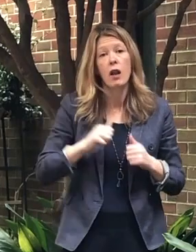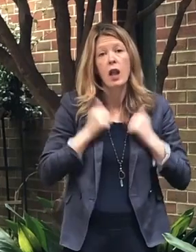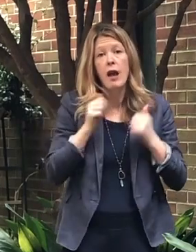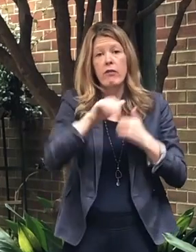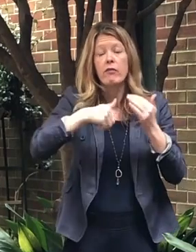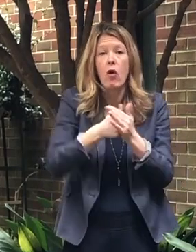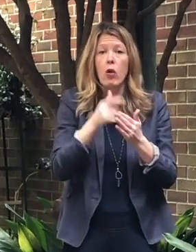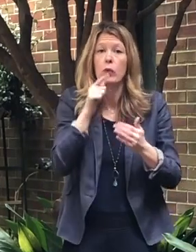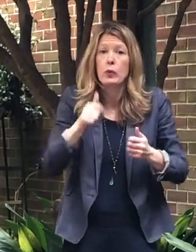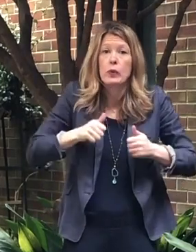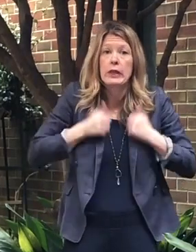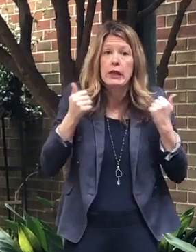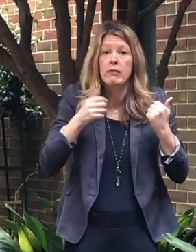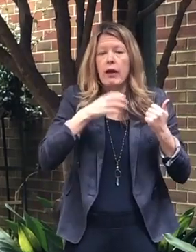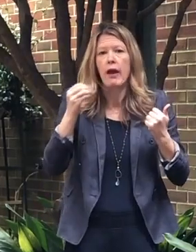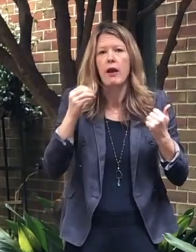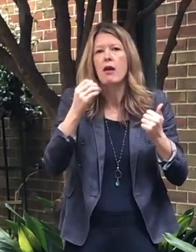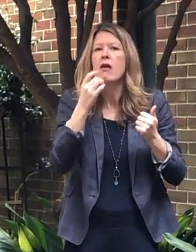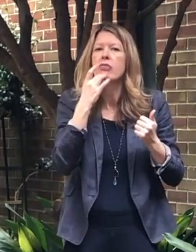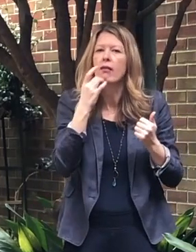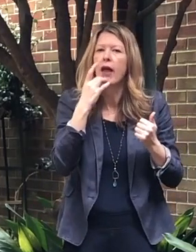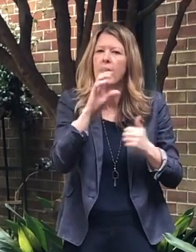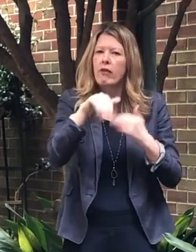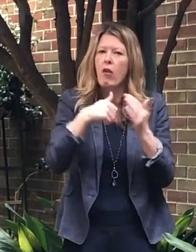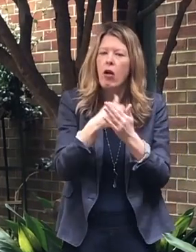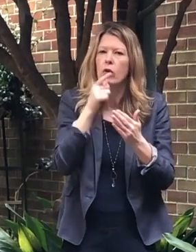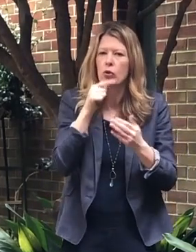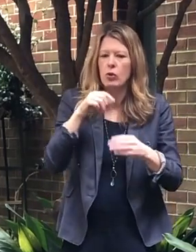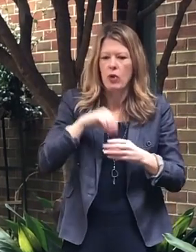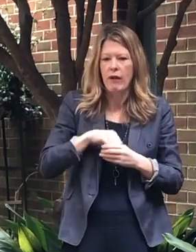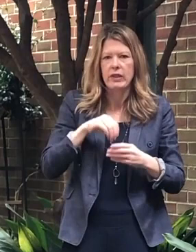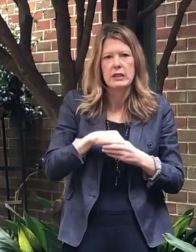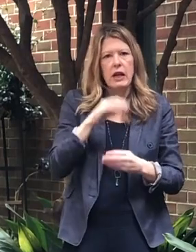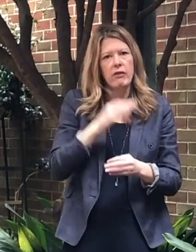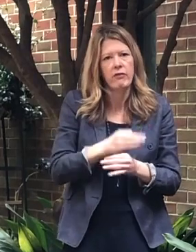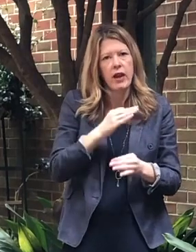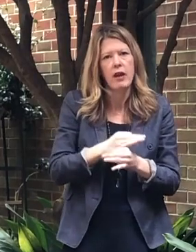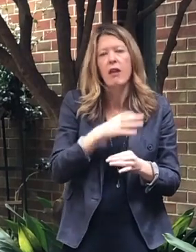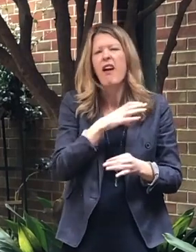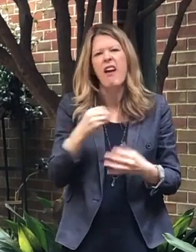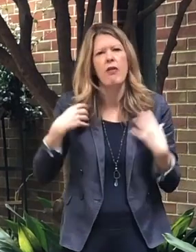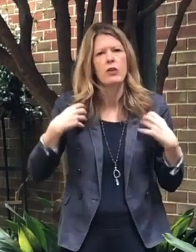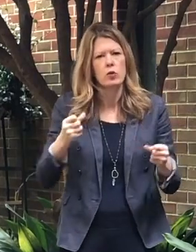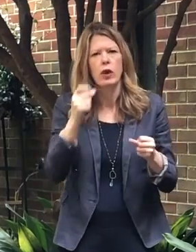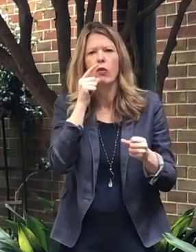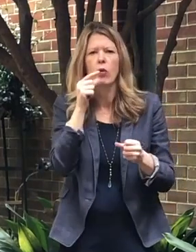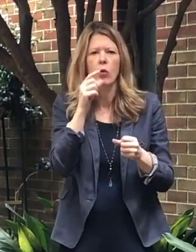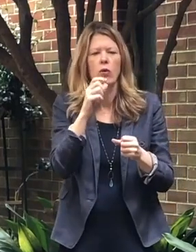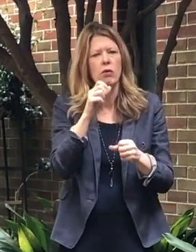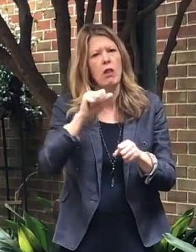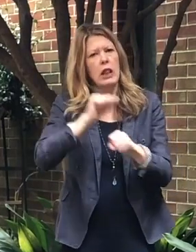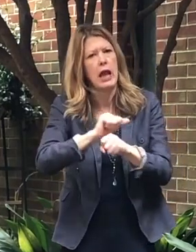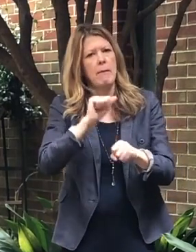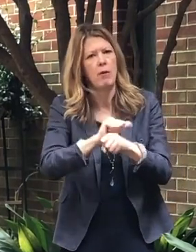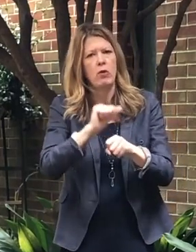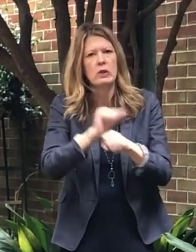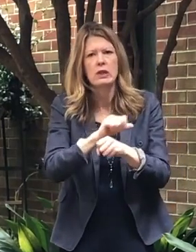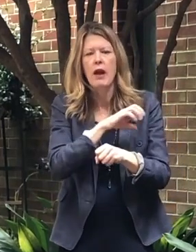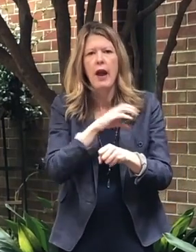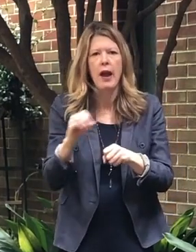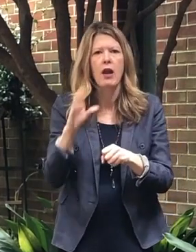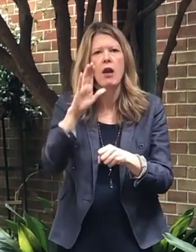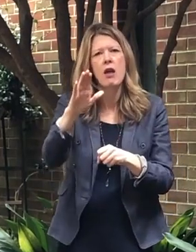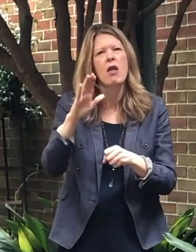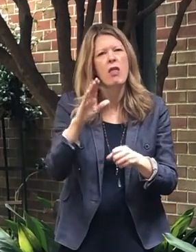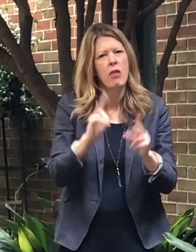who live, the light of the faithful, the strength of those who labor, and the repose of the